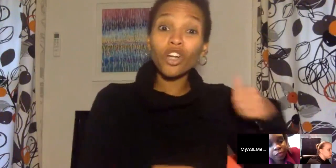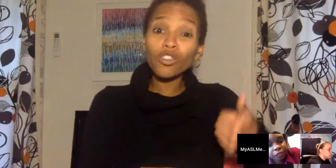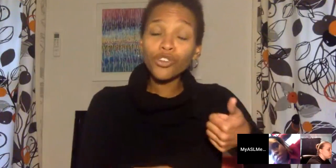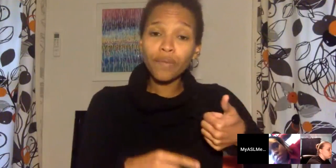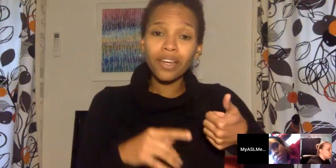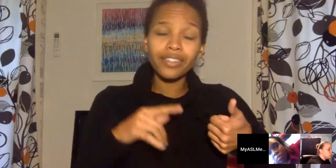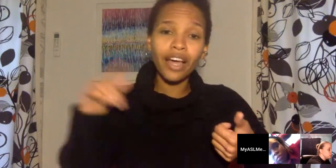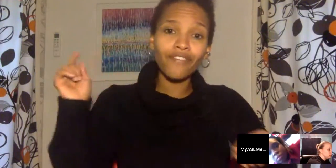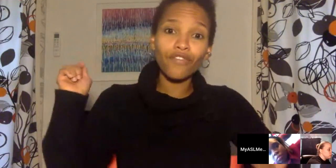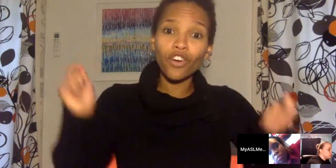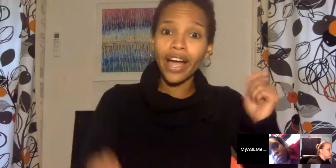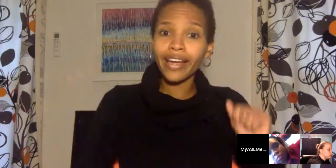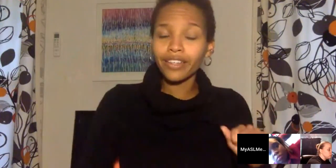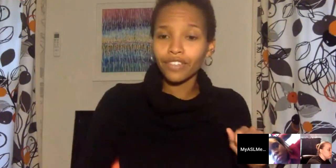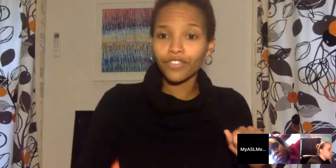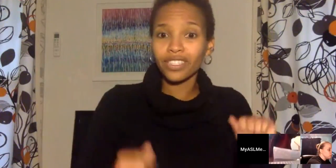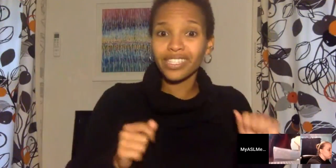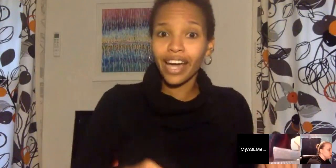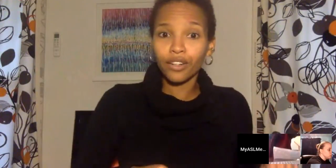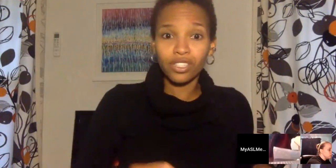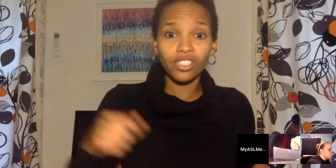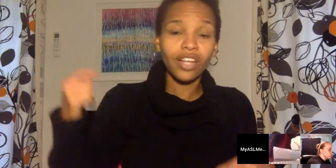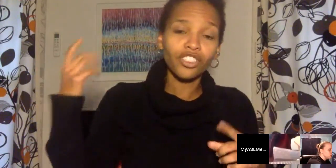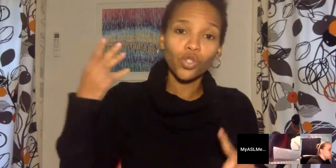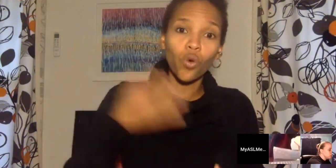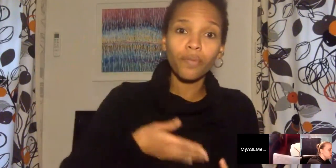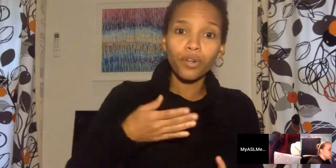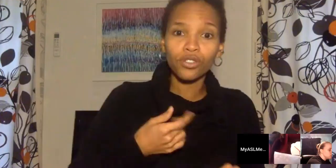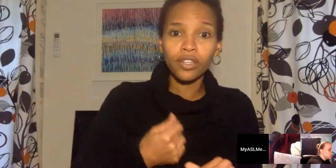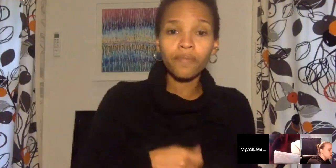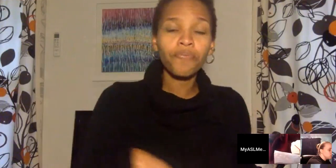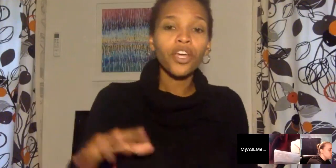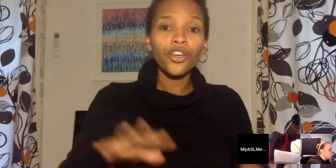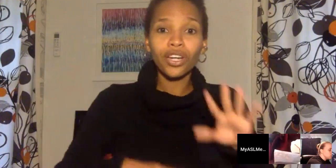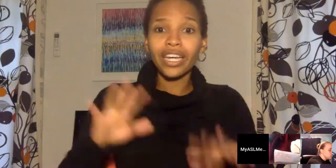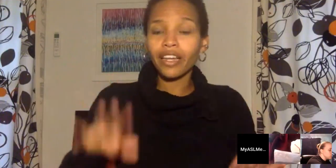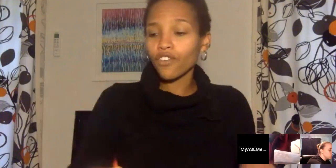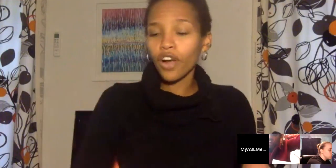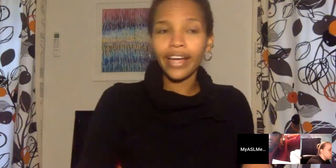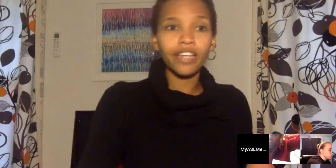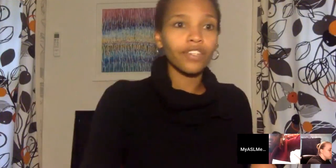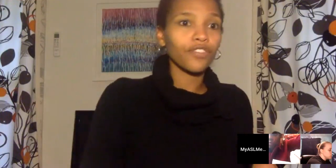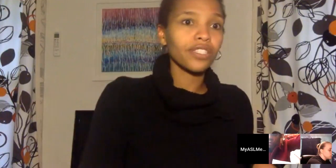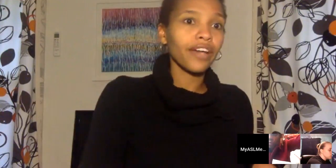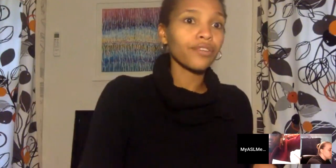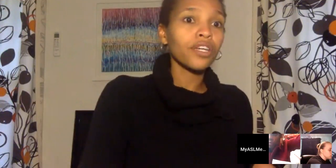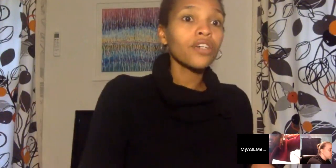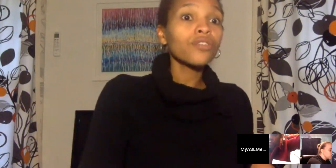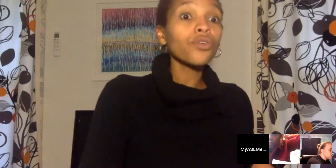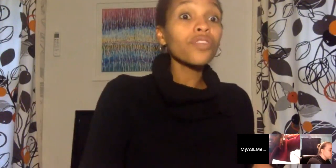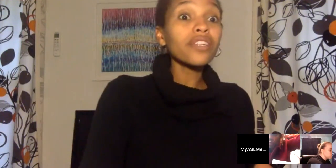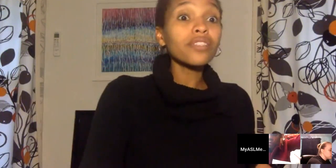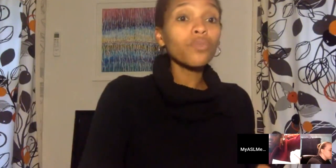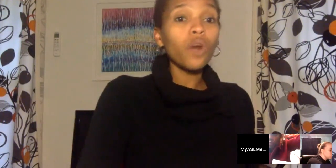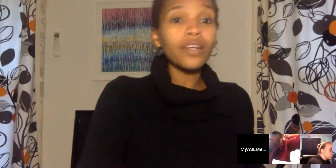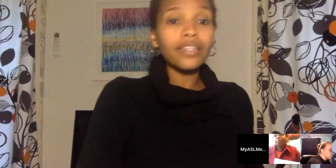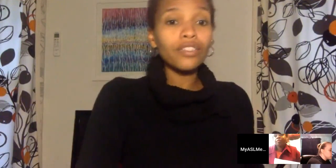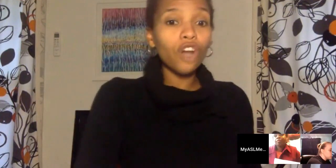also great because they have a variety of different signers. It's not just one person. You're going to get a variety of different signers. So this one is